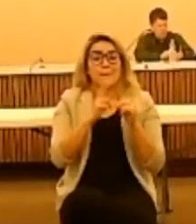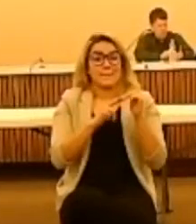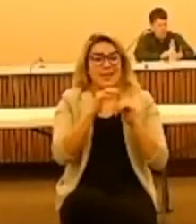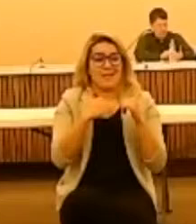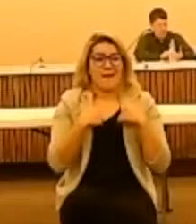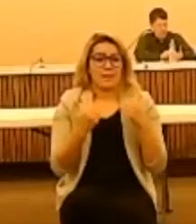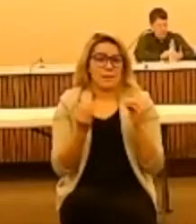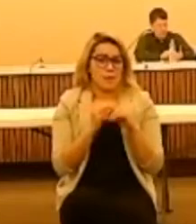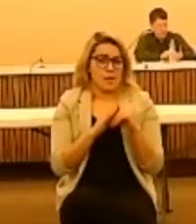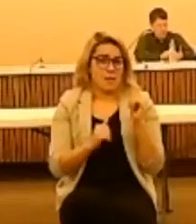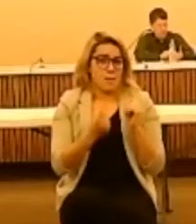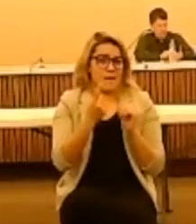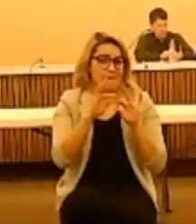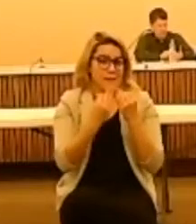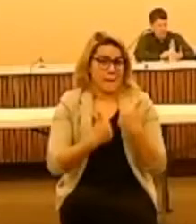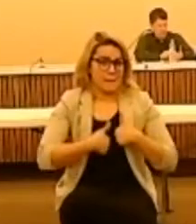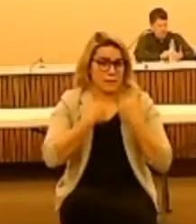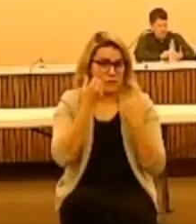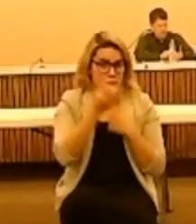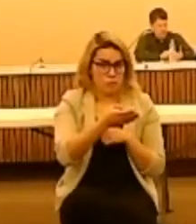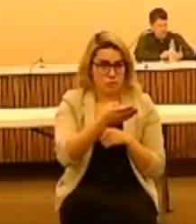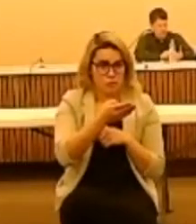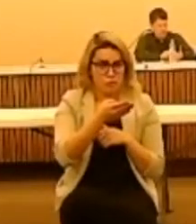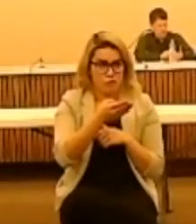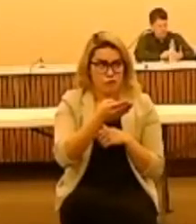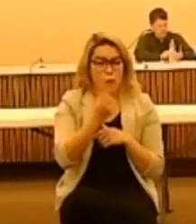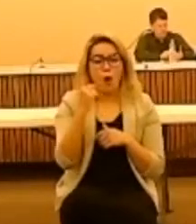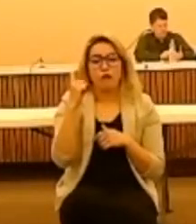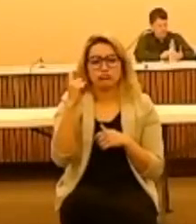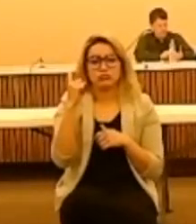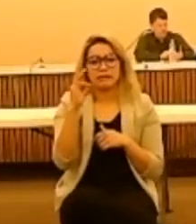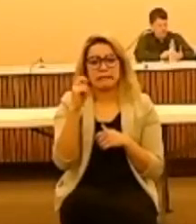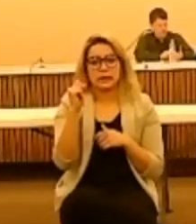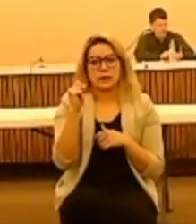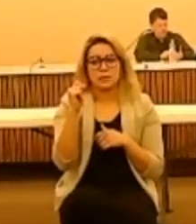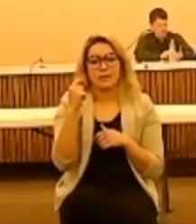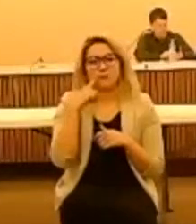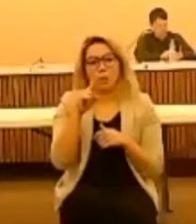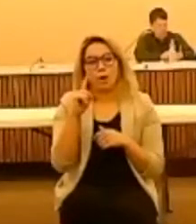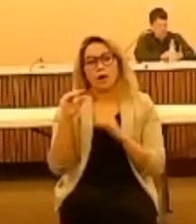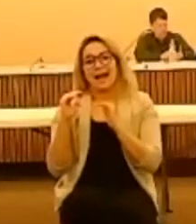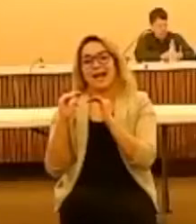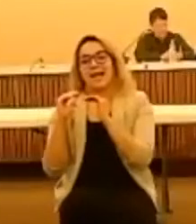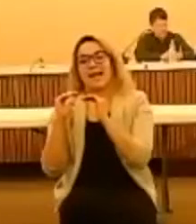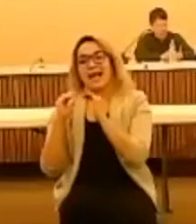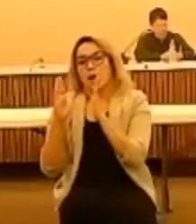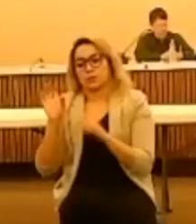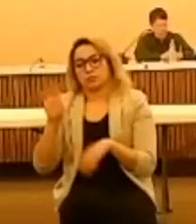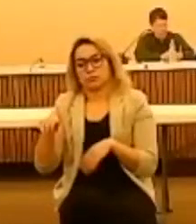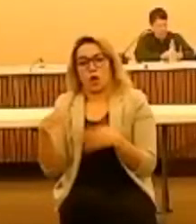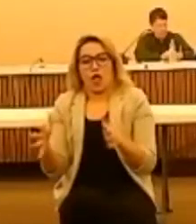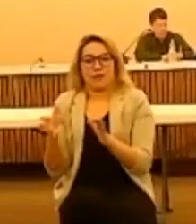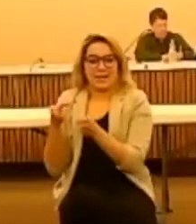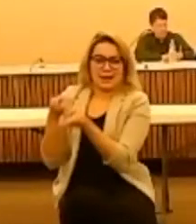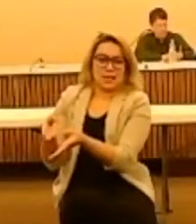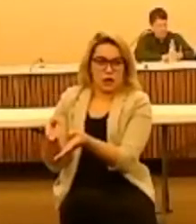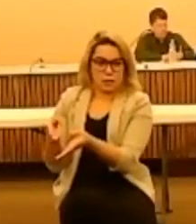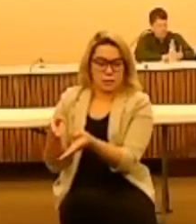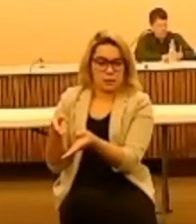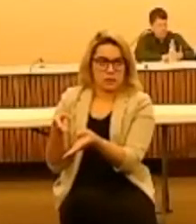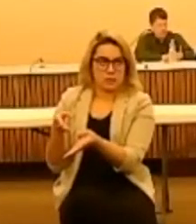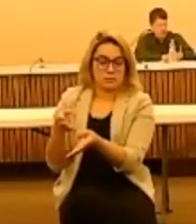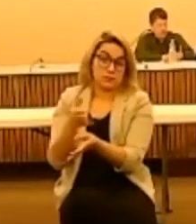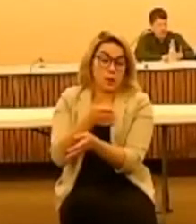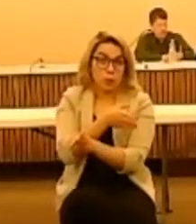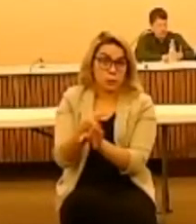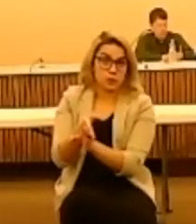It's only 100 feet. To what? To residential? Between a multiple dwelling and a park or school.